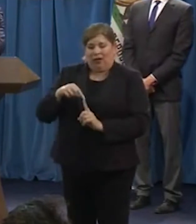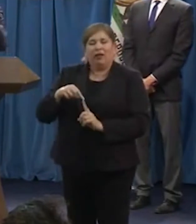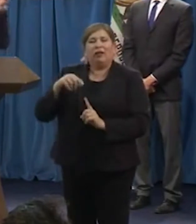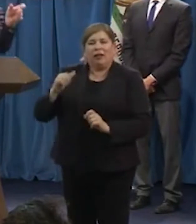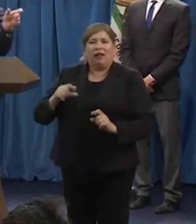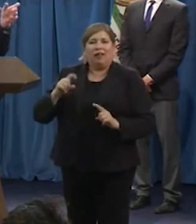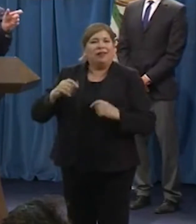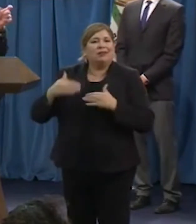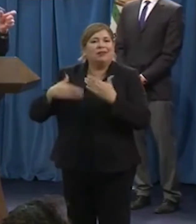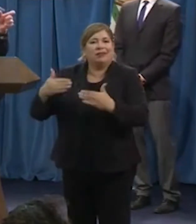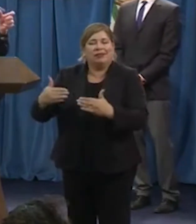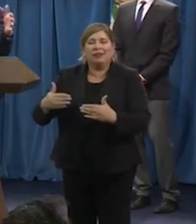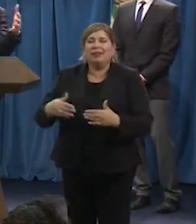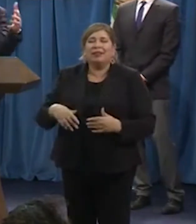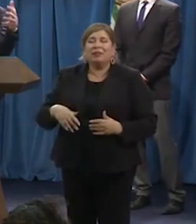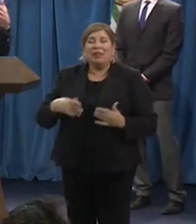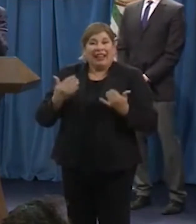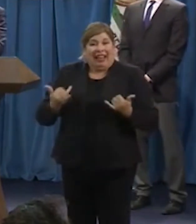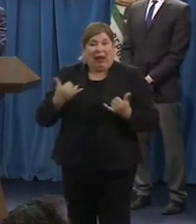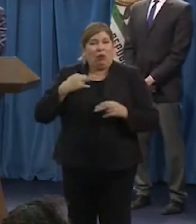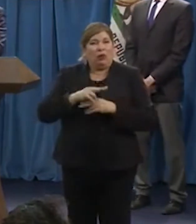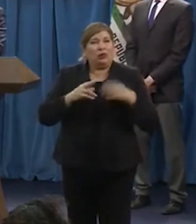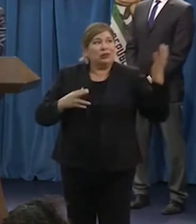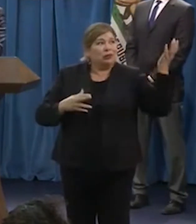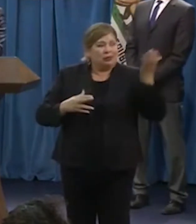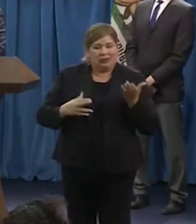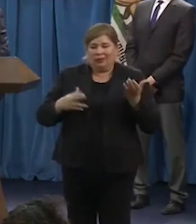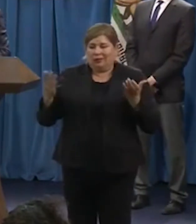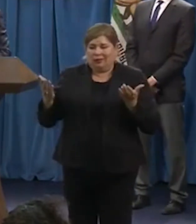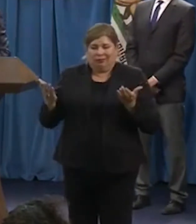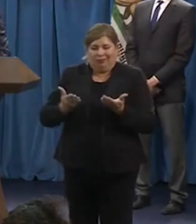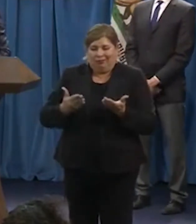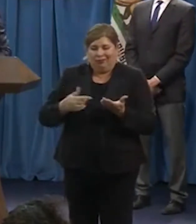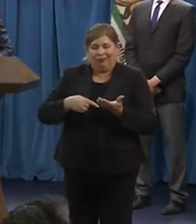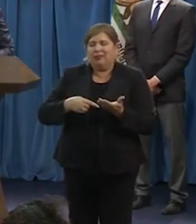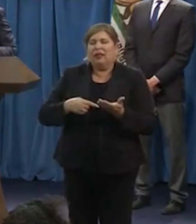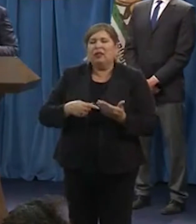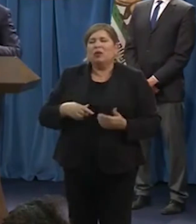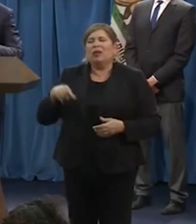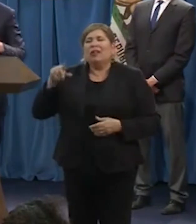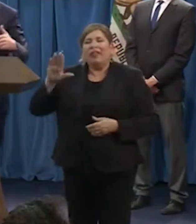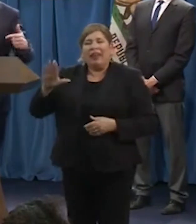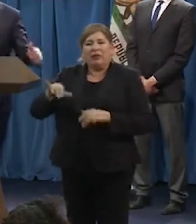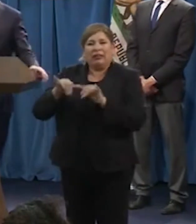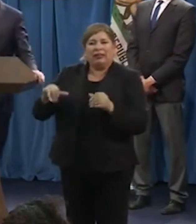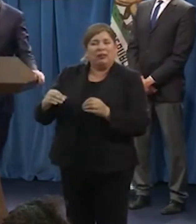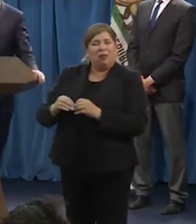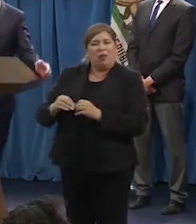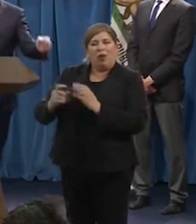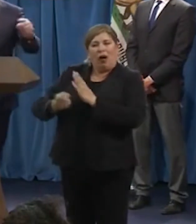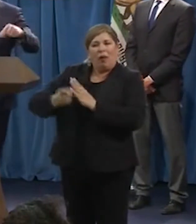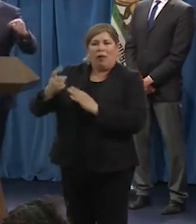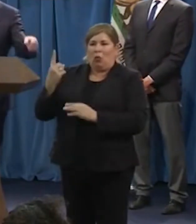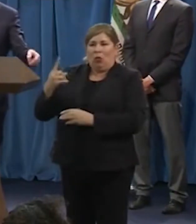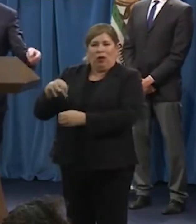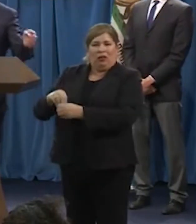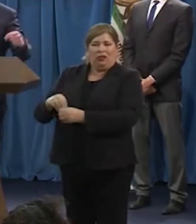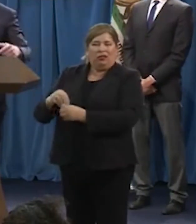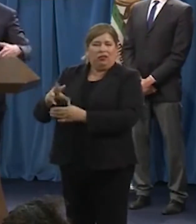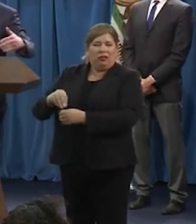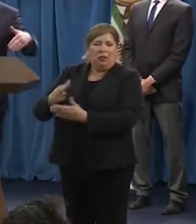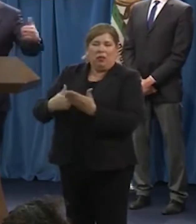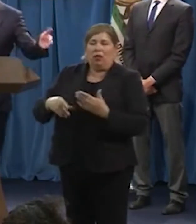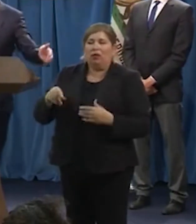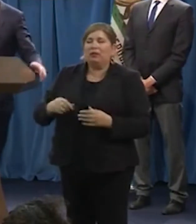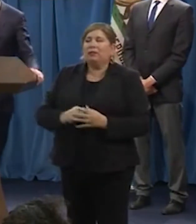move forward. Otherwise, it's separate components. These are more automated systems. As part of the after action, I assure you I'll be standing